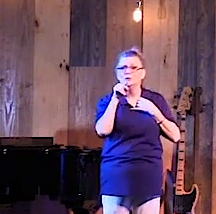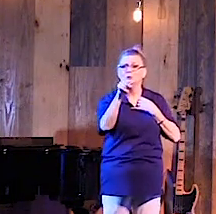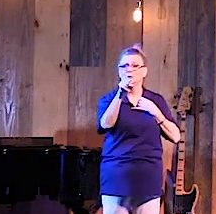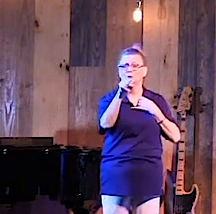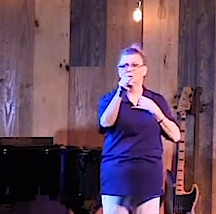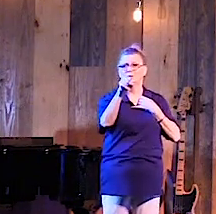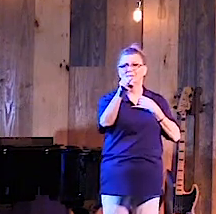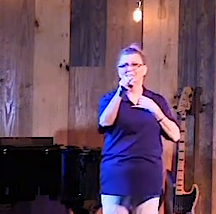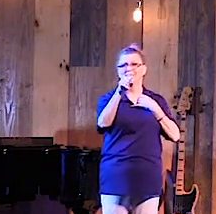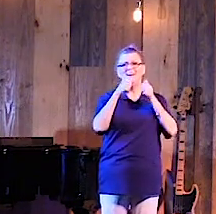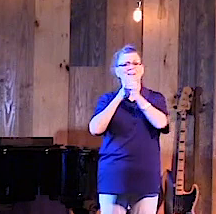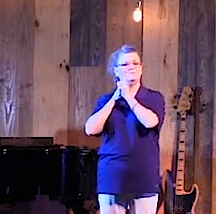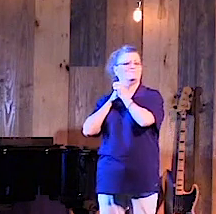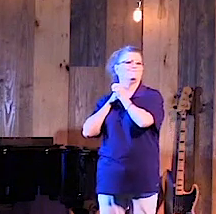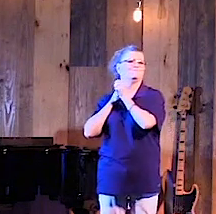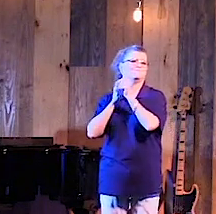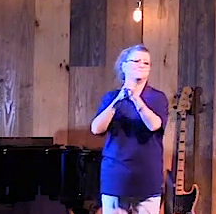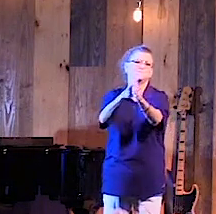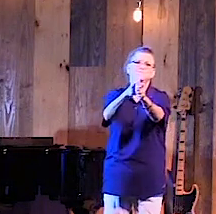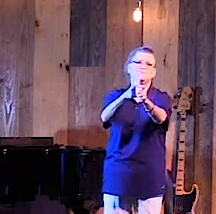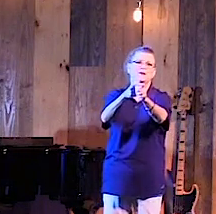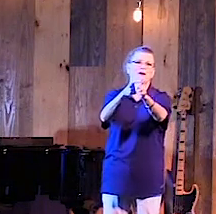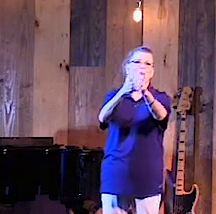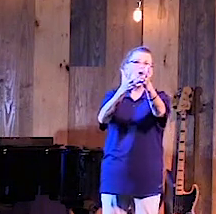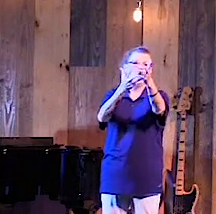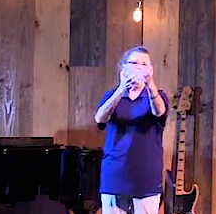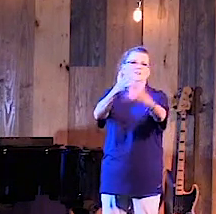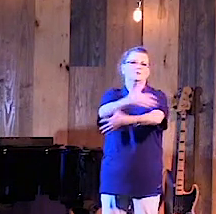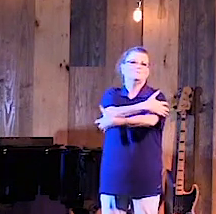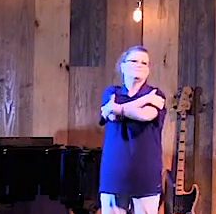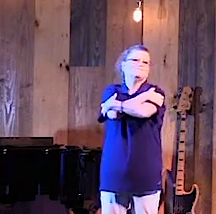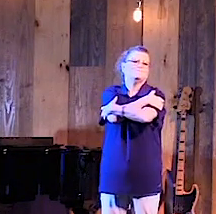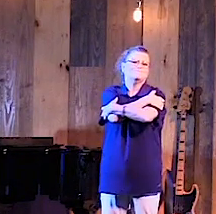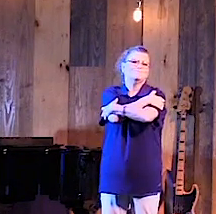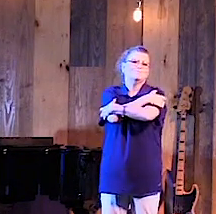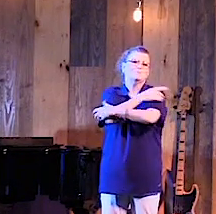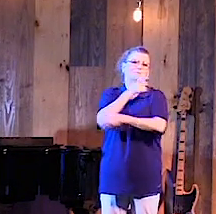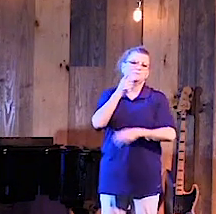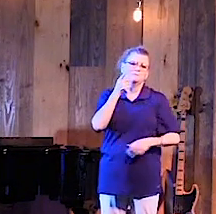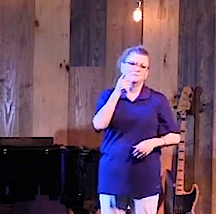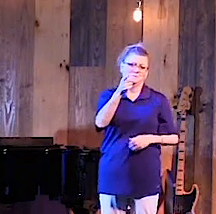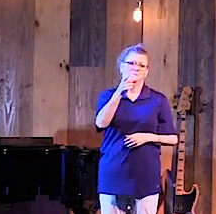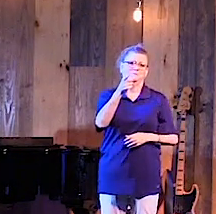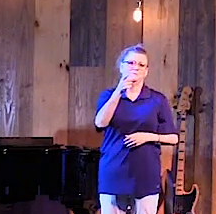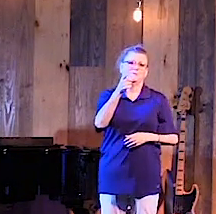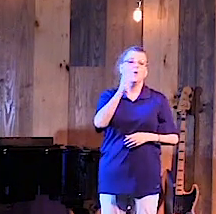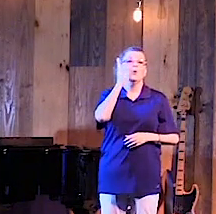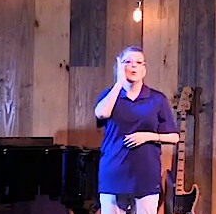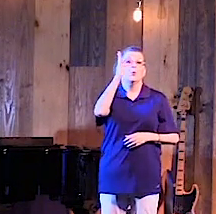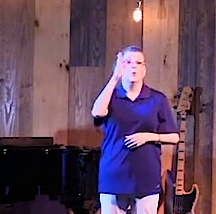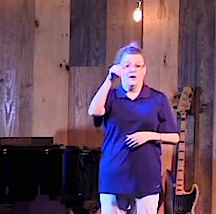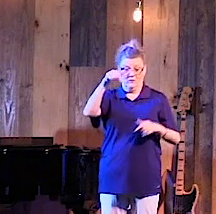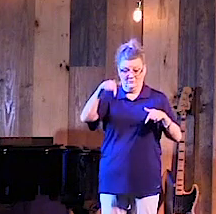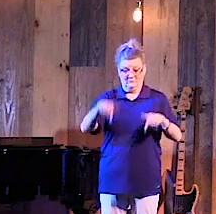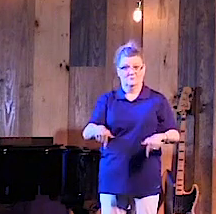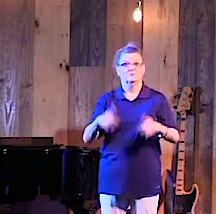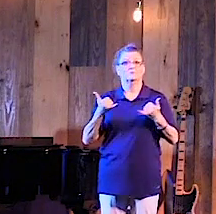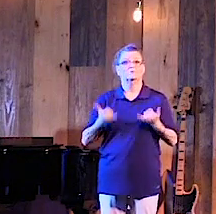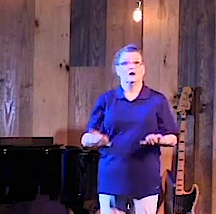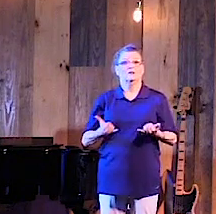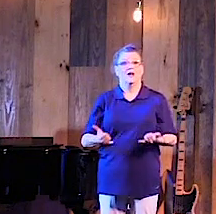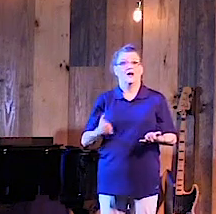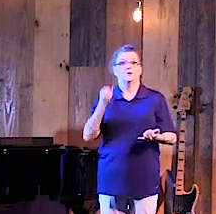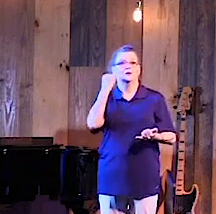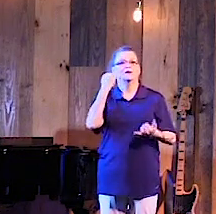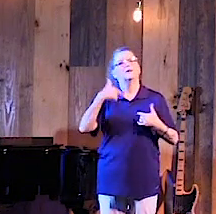passionately towards you and wants to wrap you in his loving embrace. He will do that this morning if you will let him. But here's